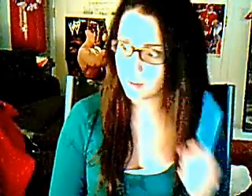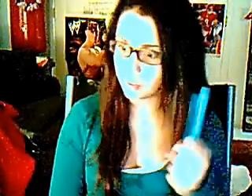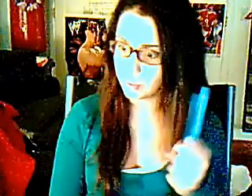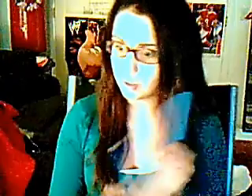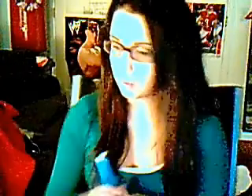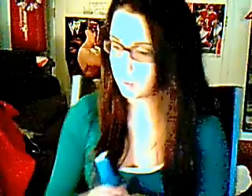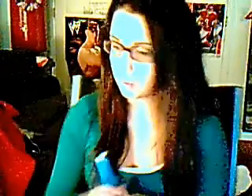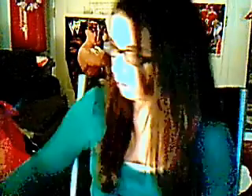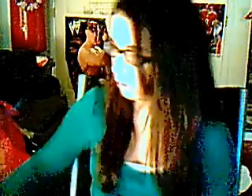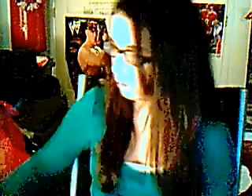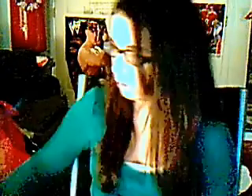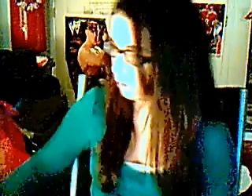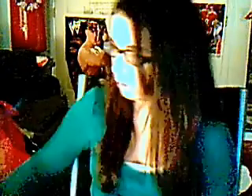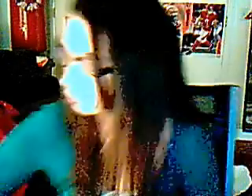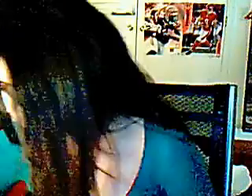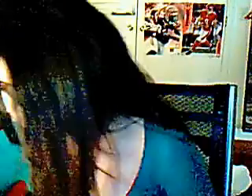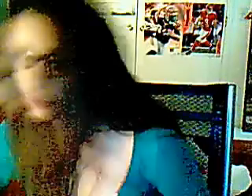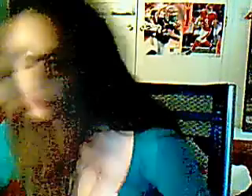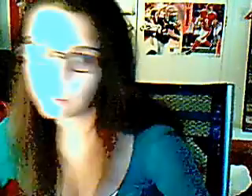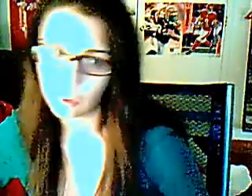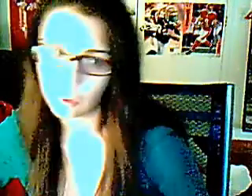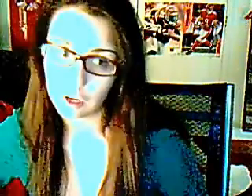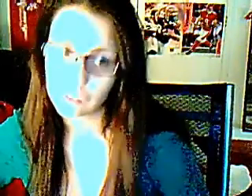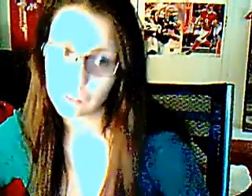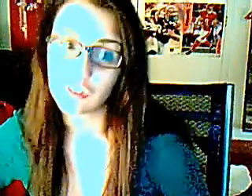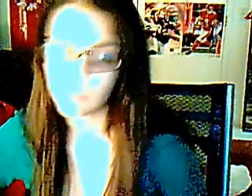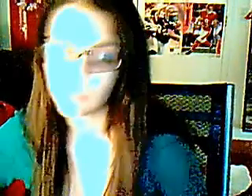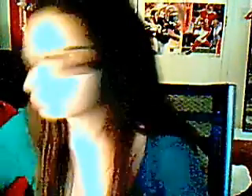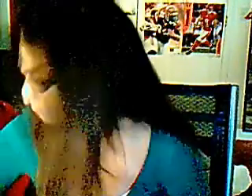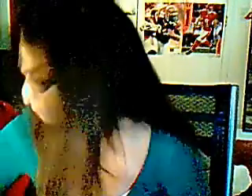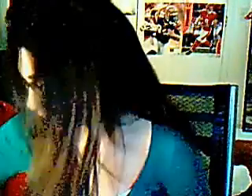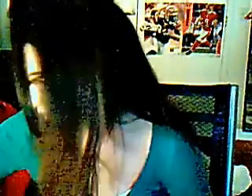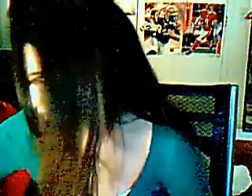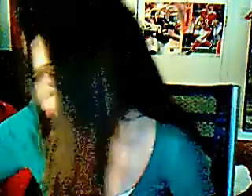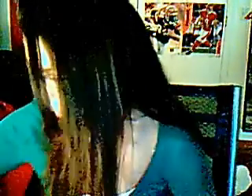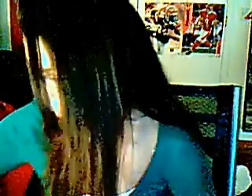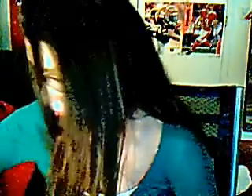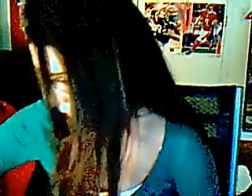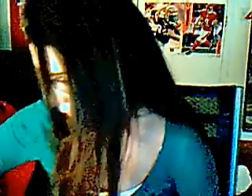really good working markers going around? That marker actually sucked penis. For living.